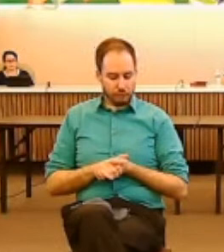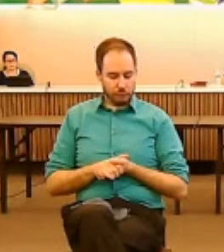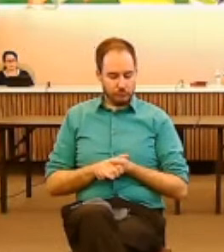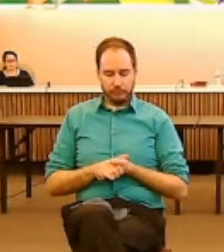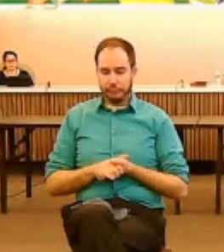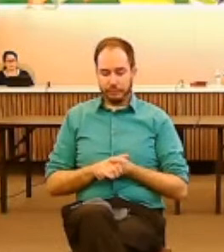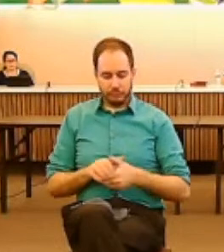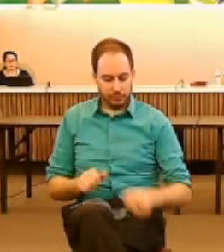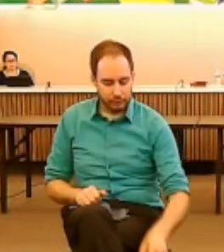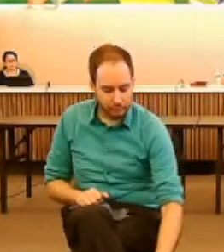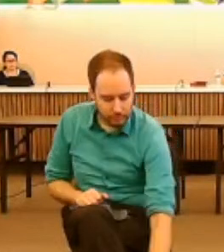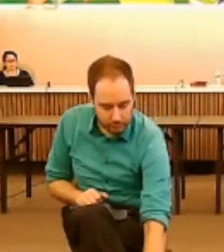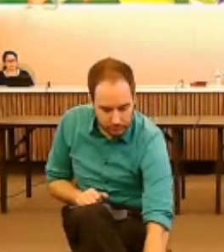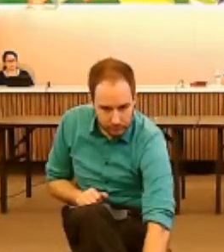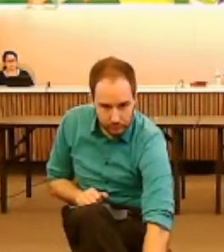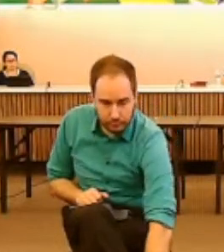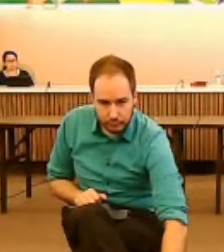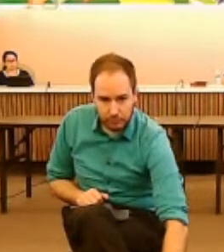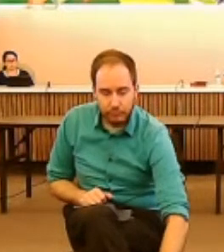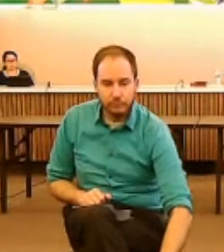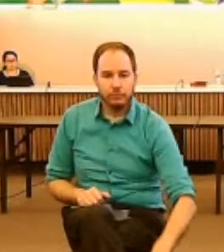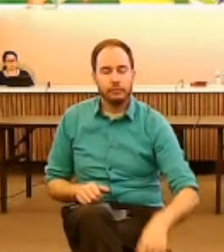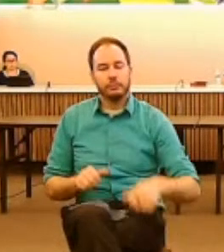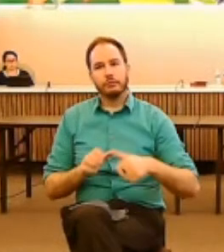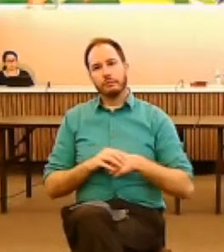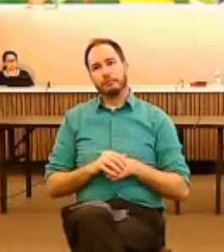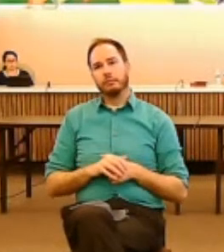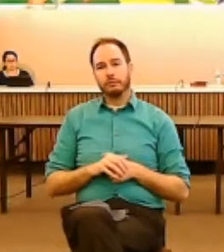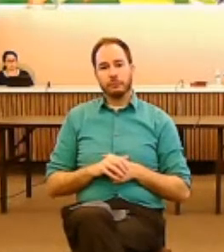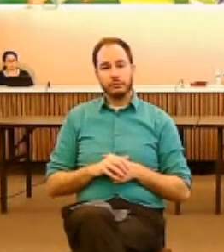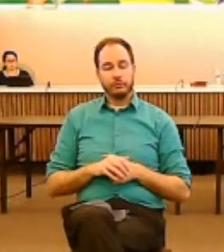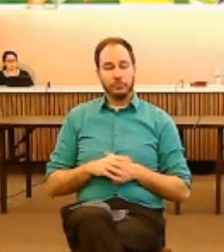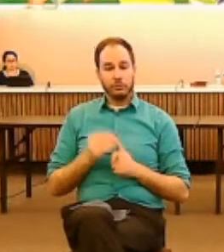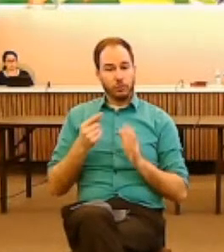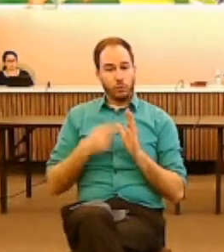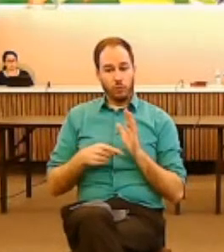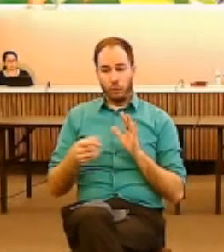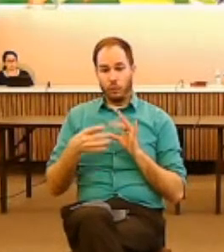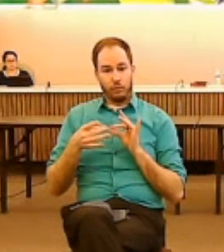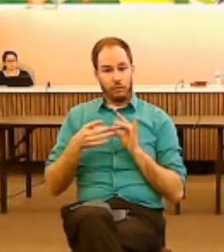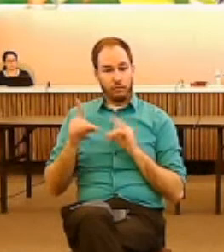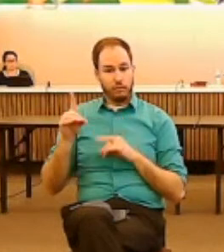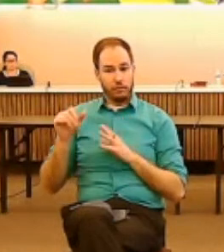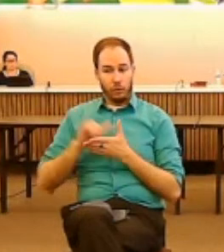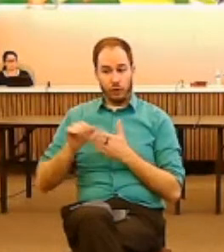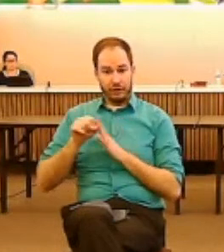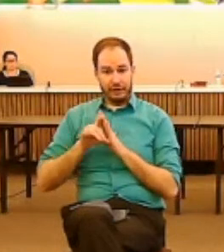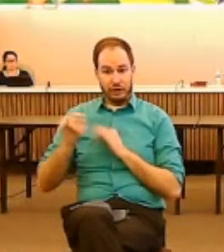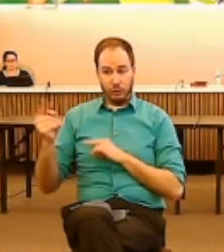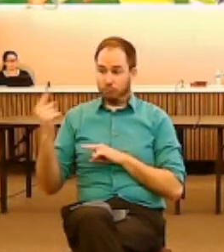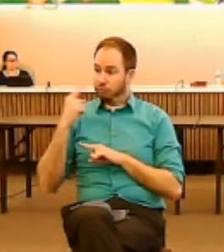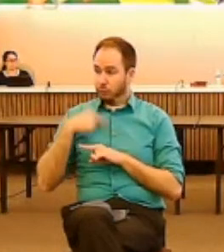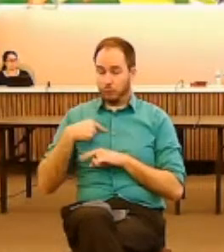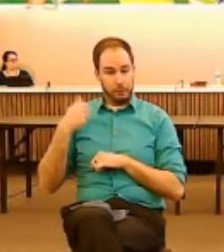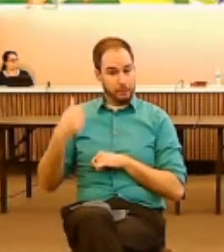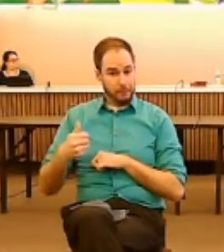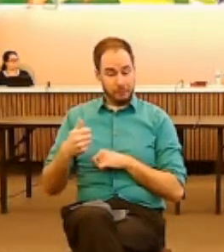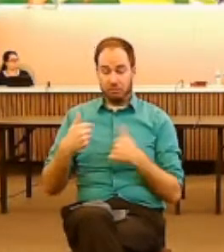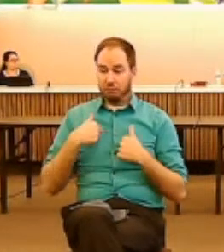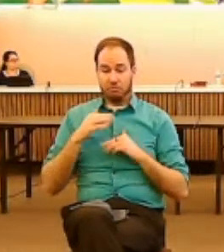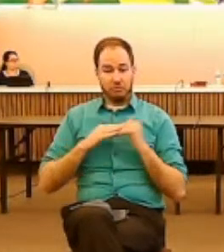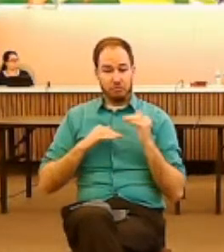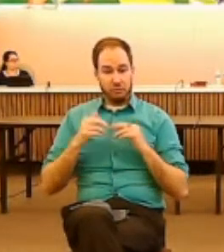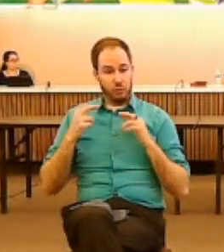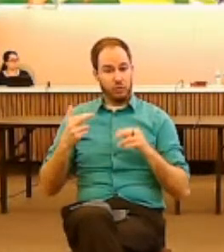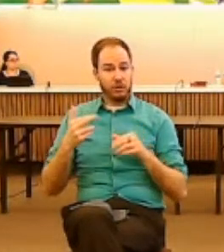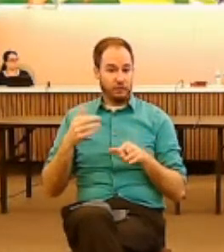excuse me, like I said, based off what the New York State DOT wrote back, I'm